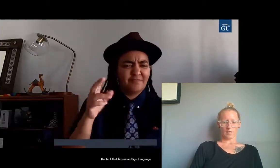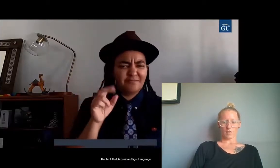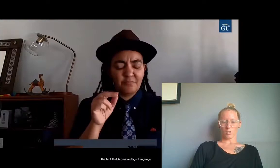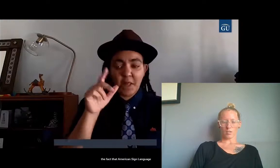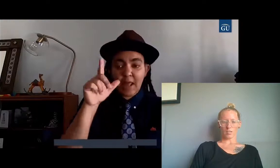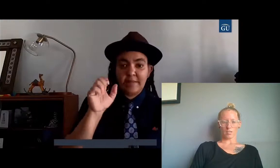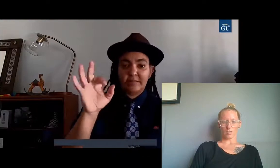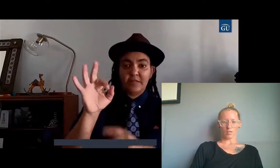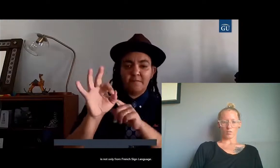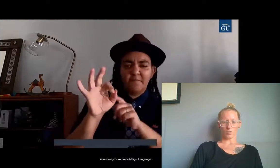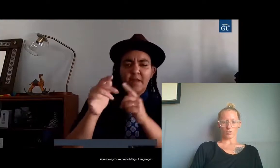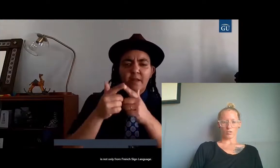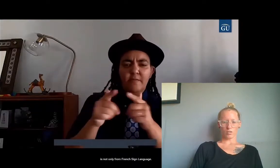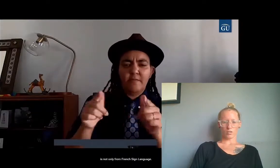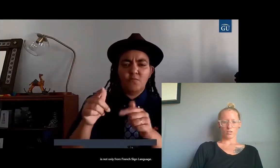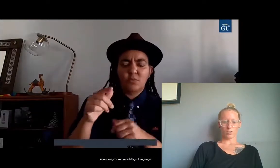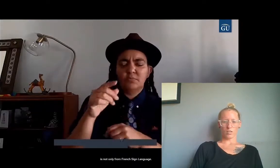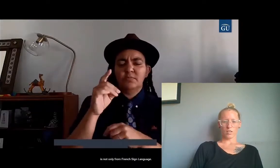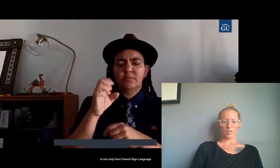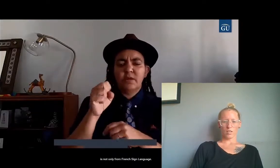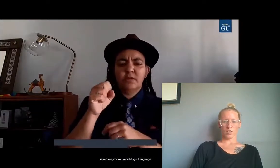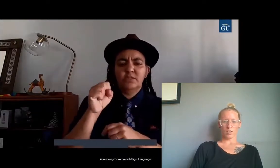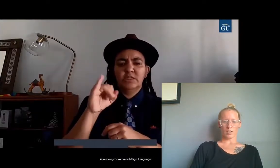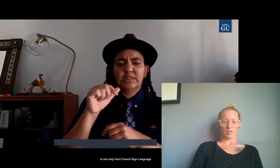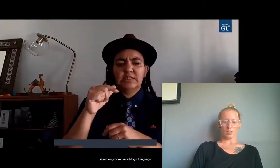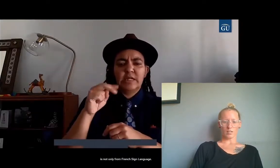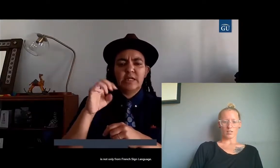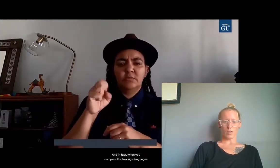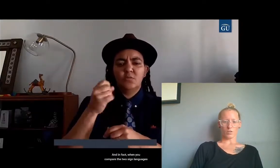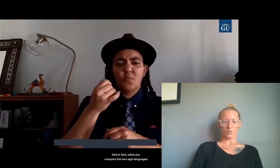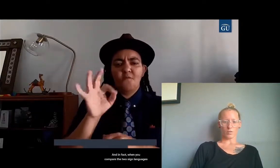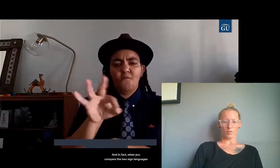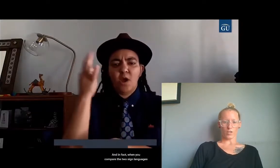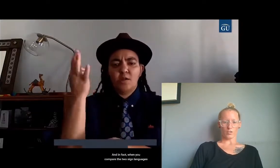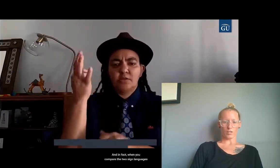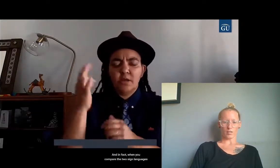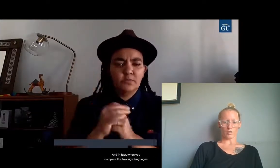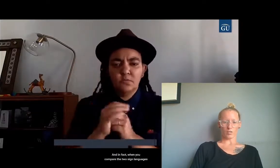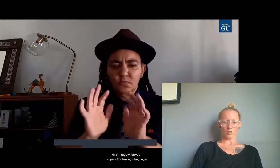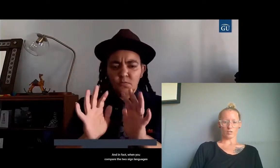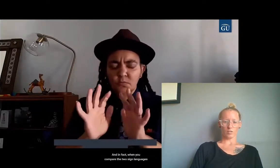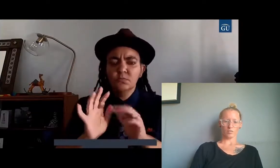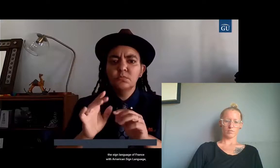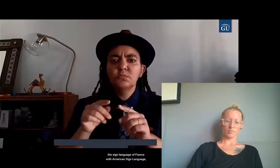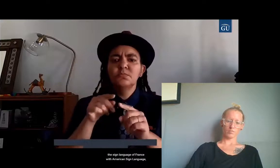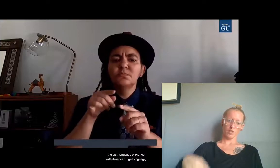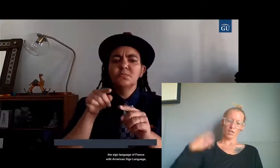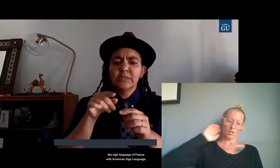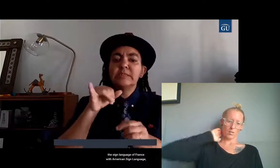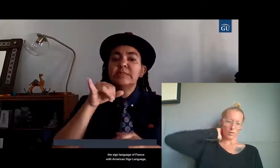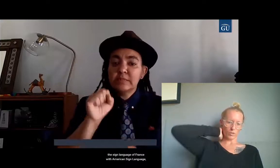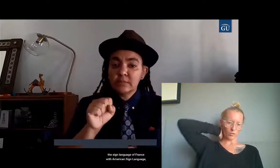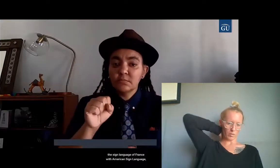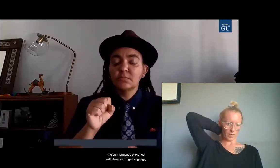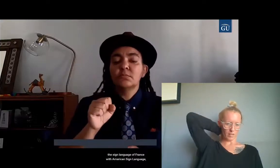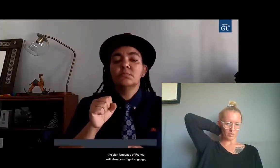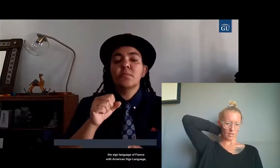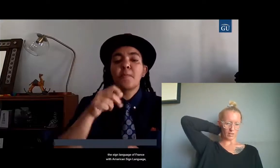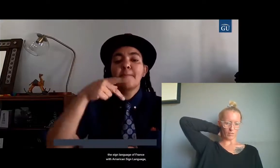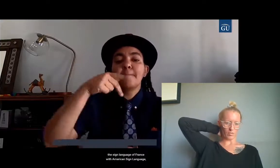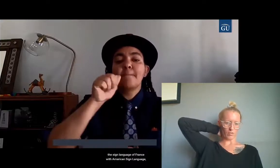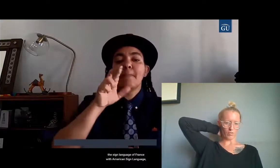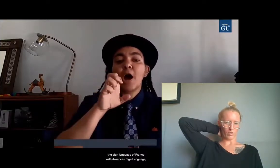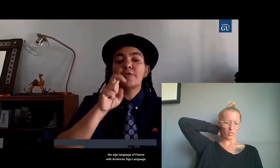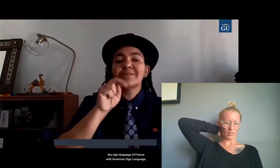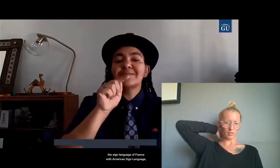The fact that American Sign Language is not only from a French sign language, but when you compare